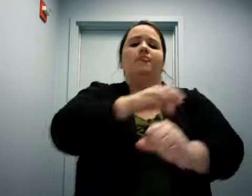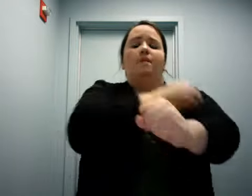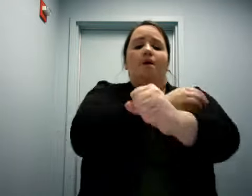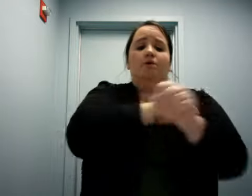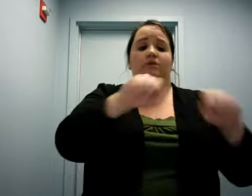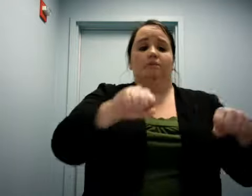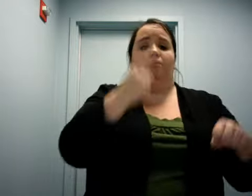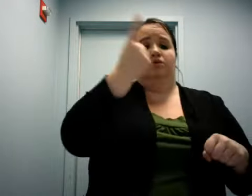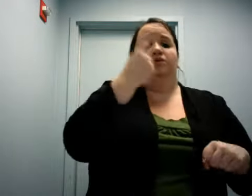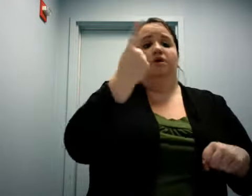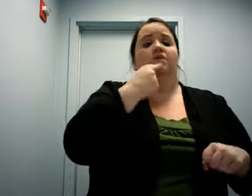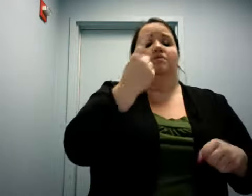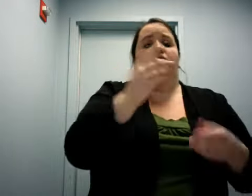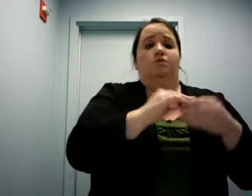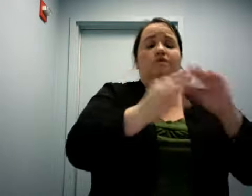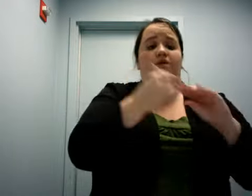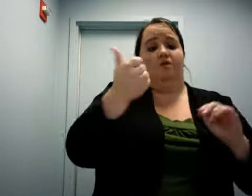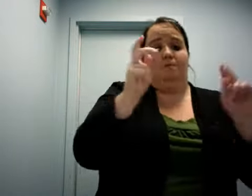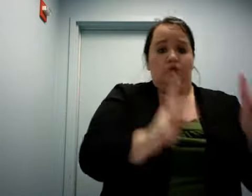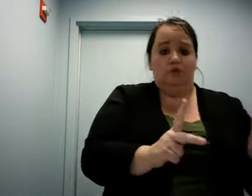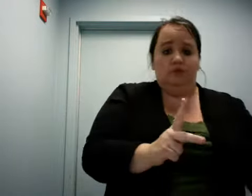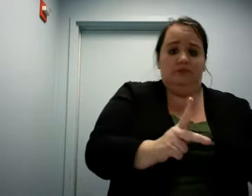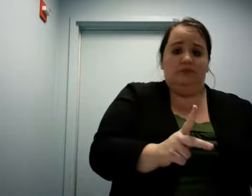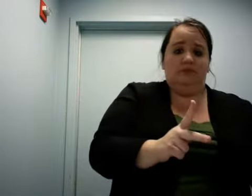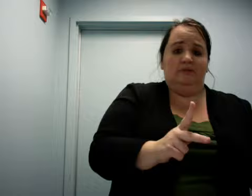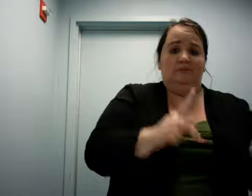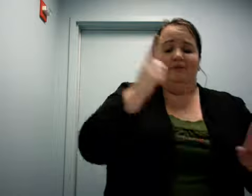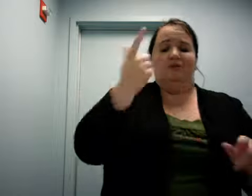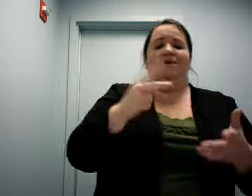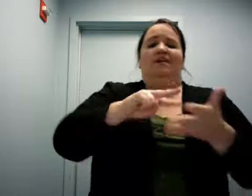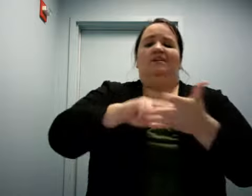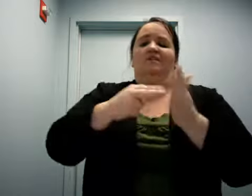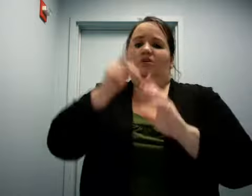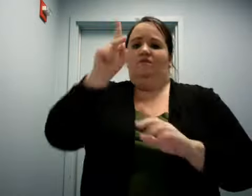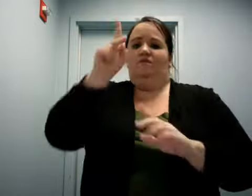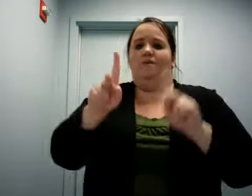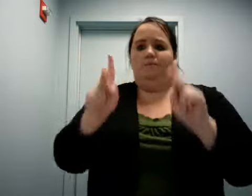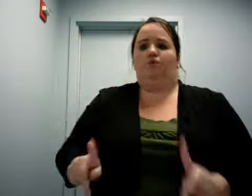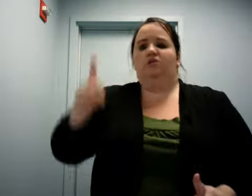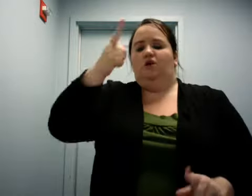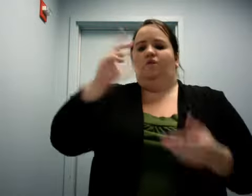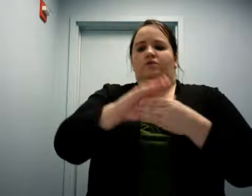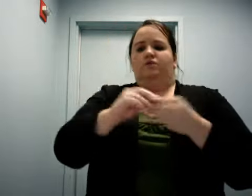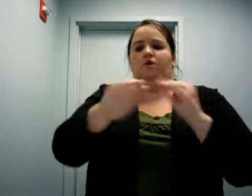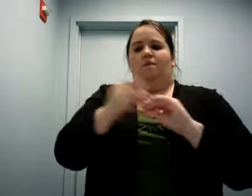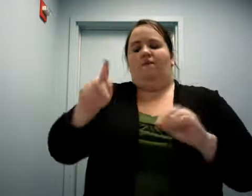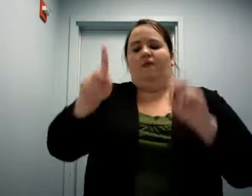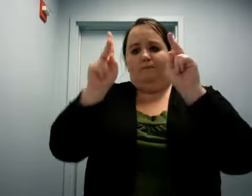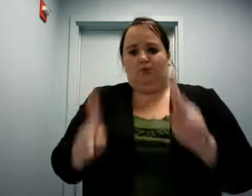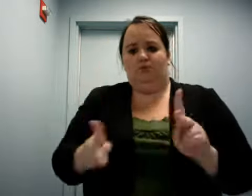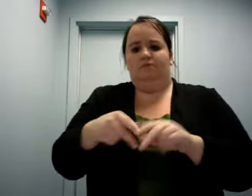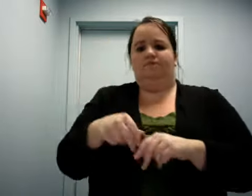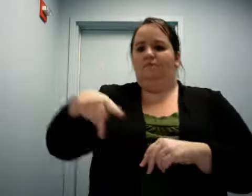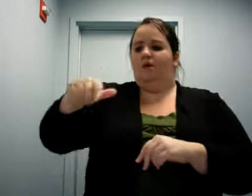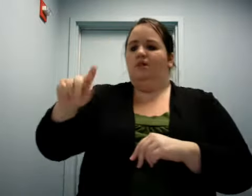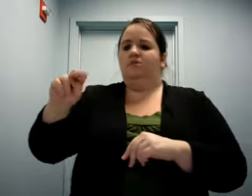the story of another person, but to make it the definitive story of that person. The Palestinian poet Ngurid Bagouti writes that,